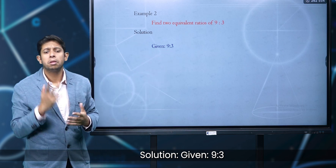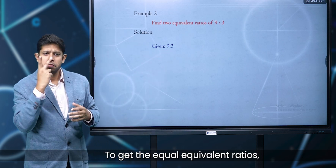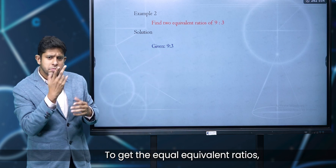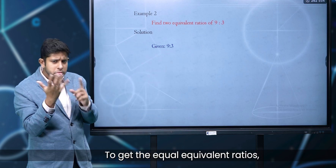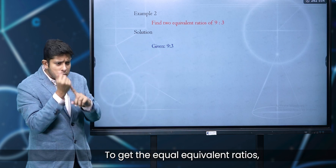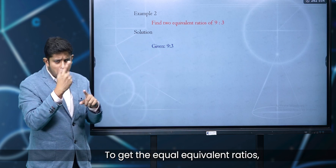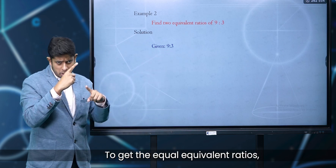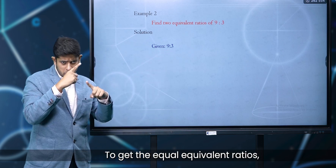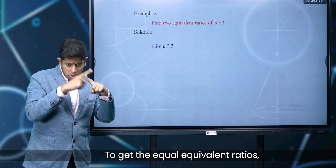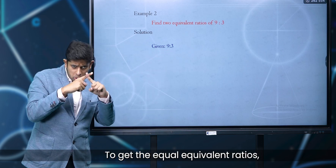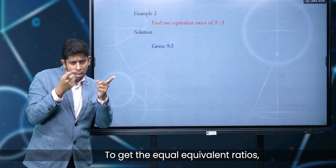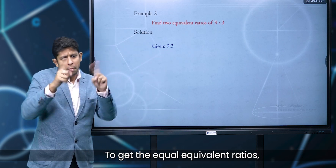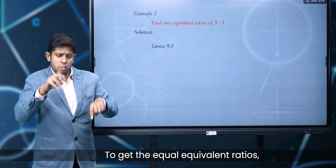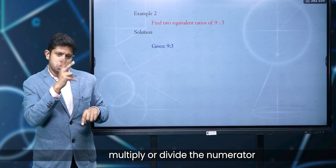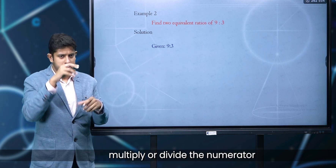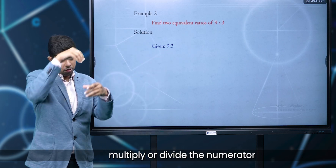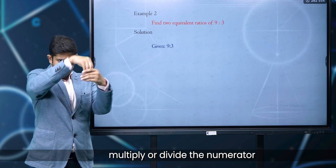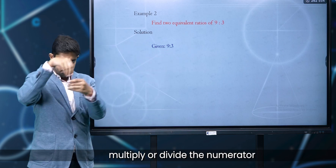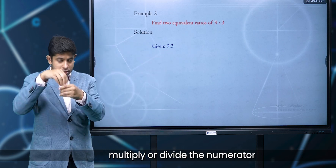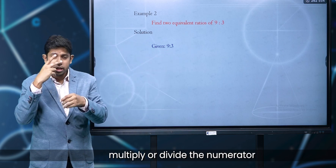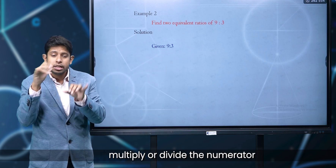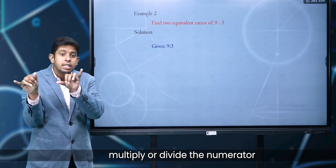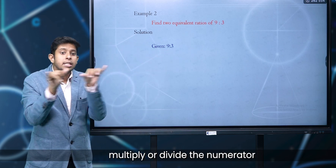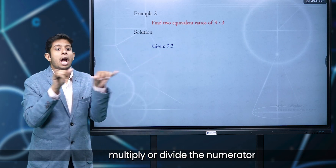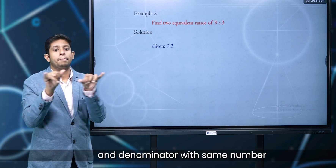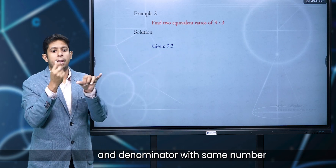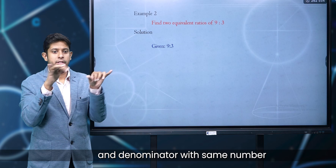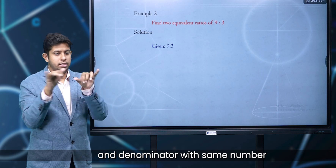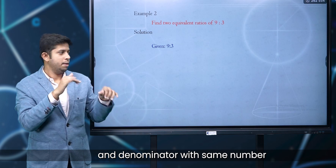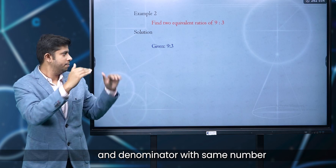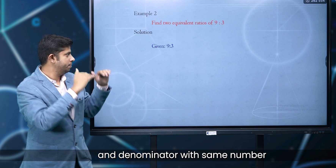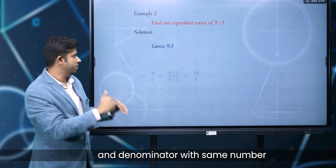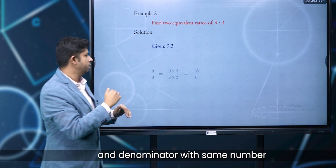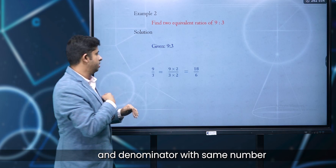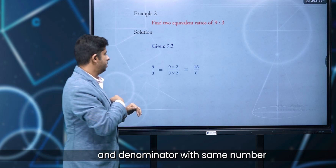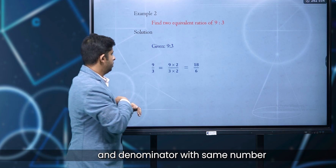To get the equivalent ratios, multiply or divide the numerator and denominator with same number.